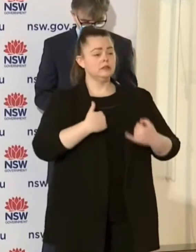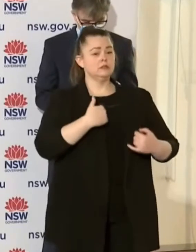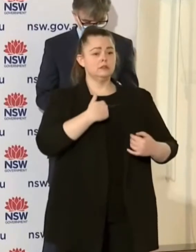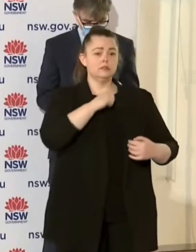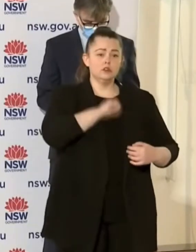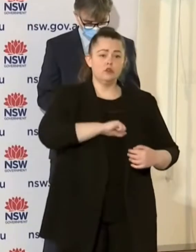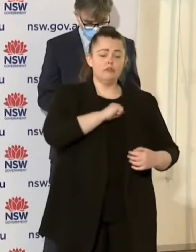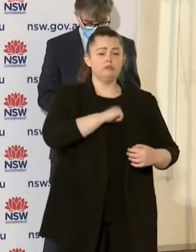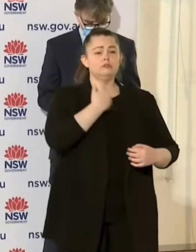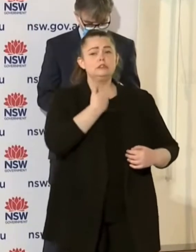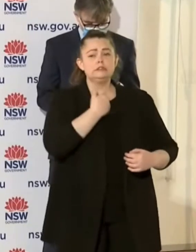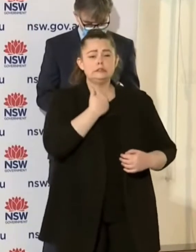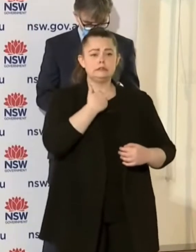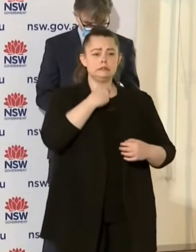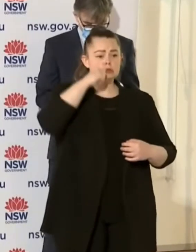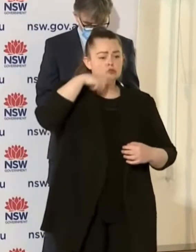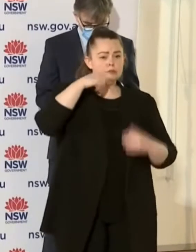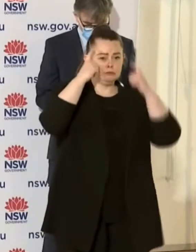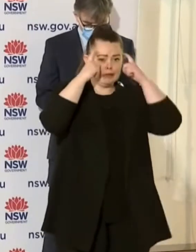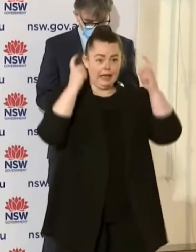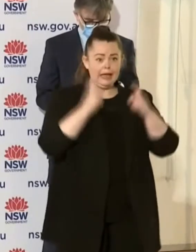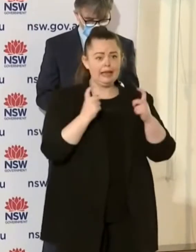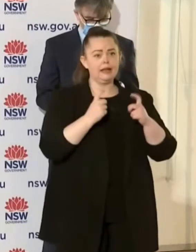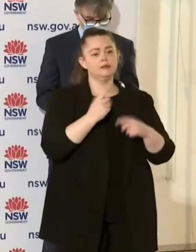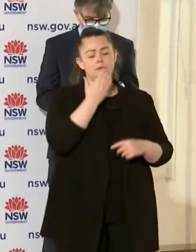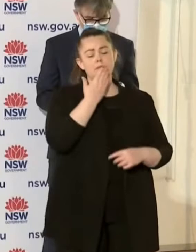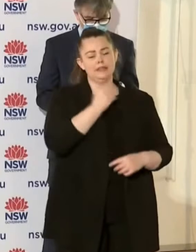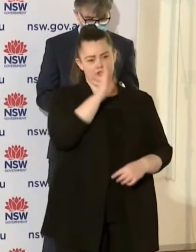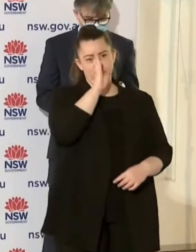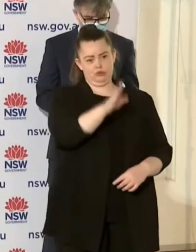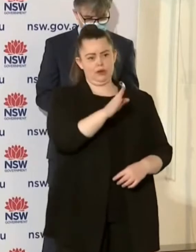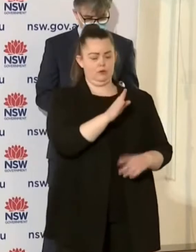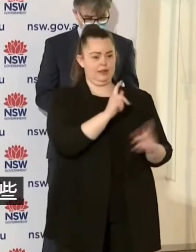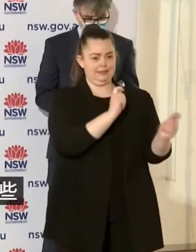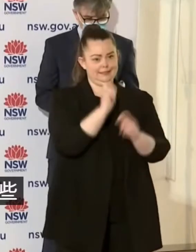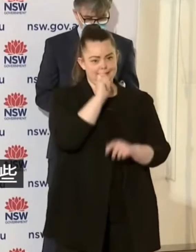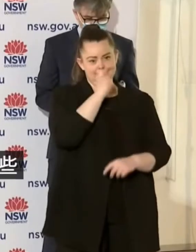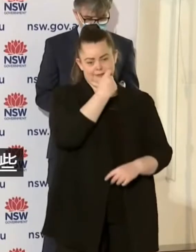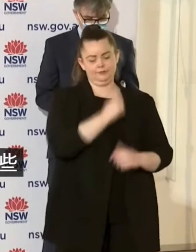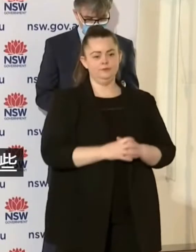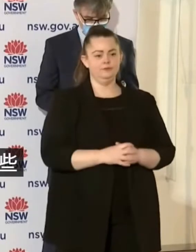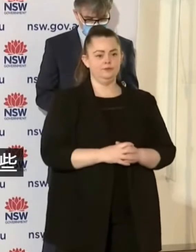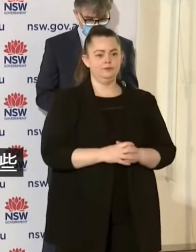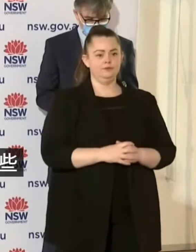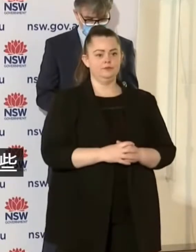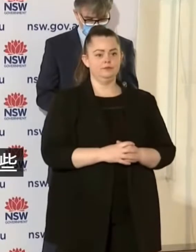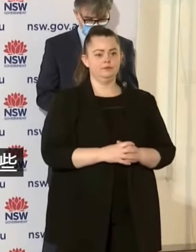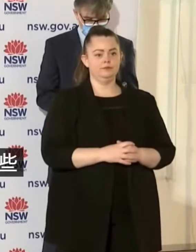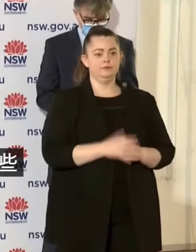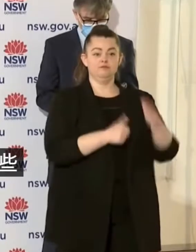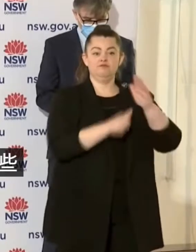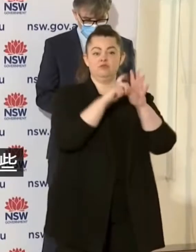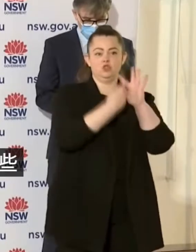go and get tested. Follow health advice. I'll ask Dr. McAnulty to let us know about the particular suburbs of